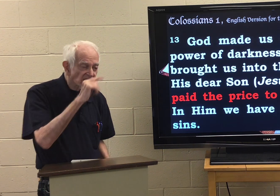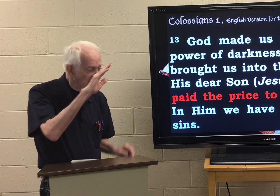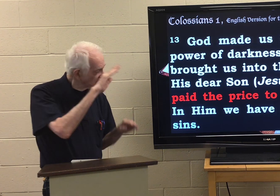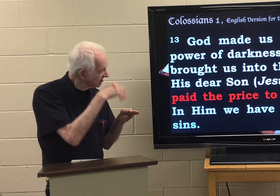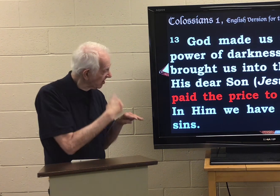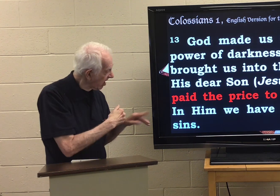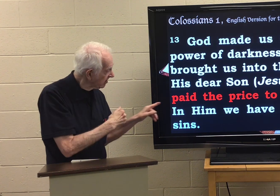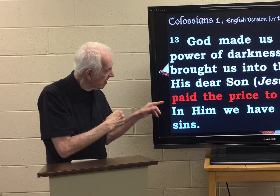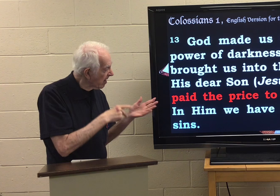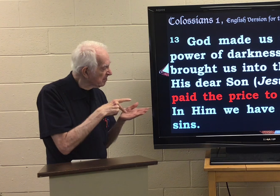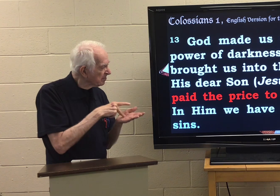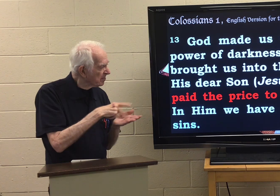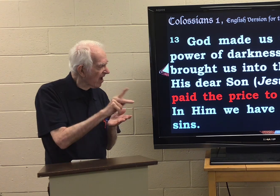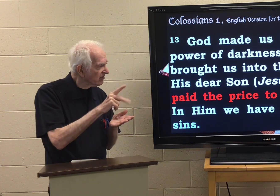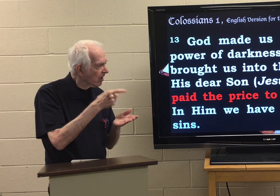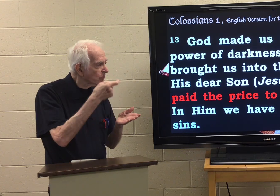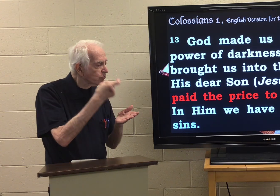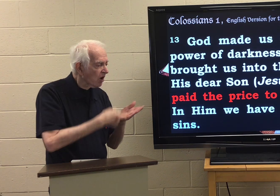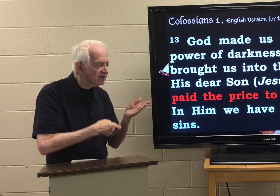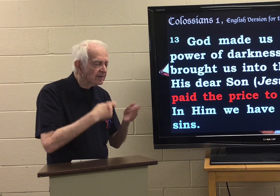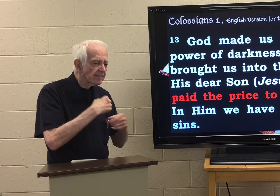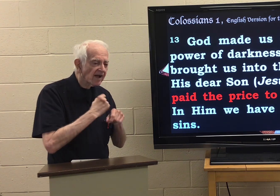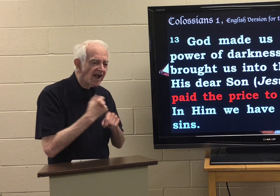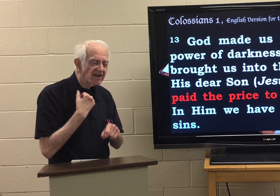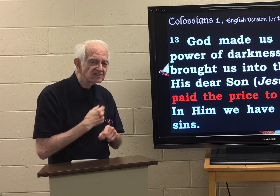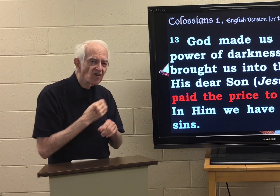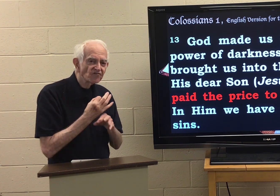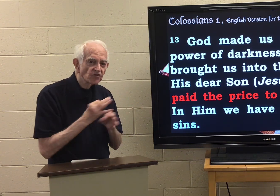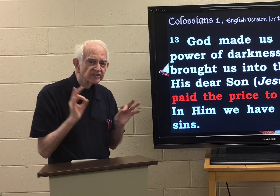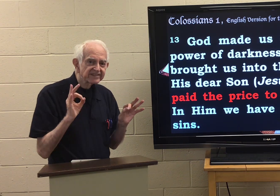The Son paid the price to make us free.